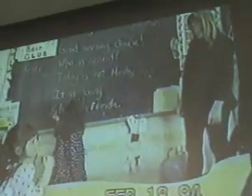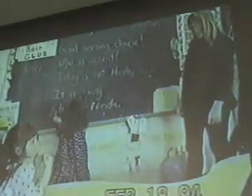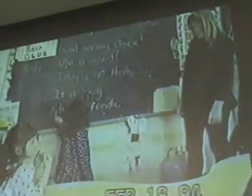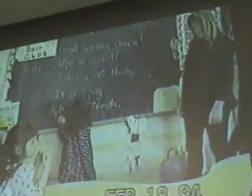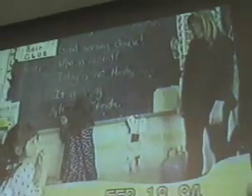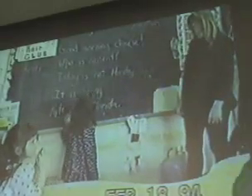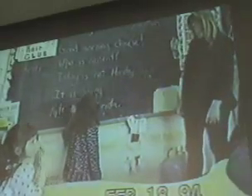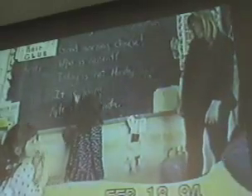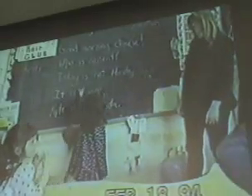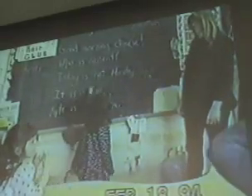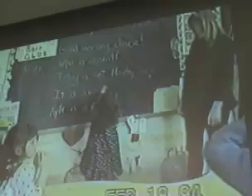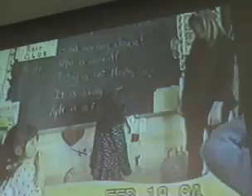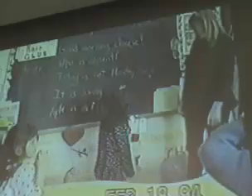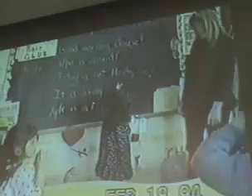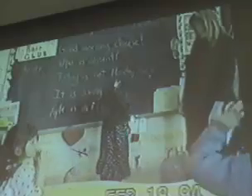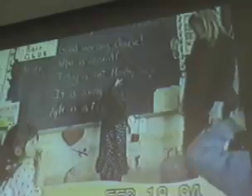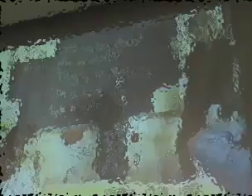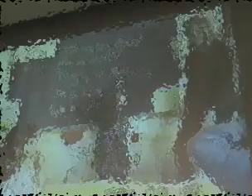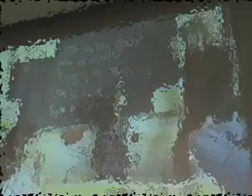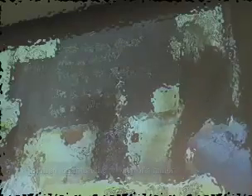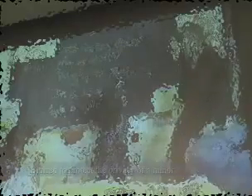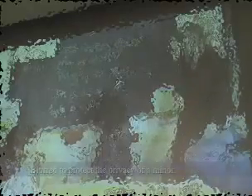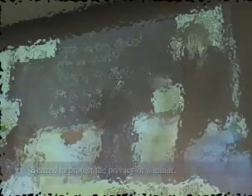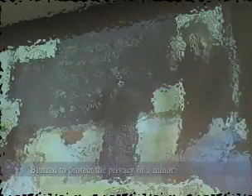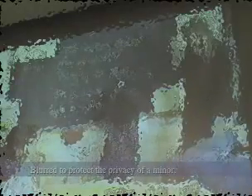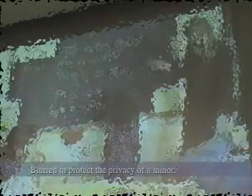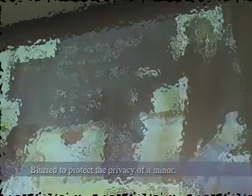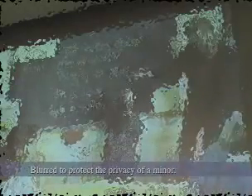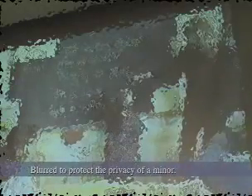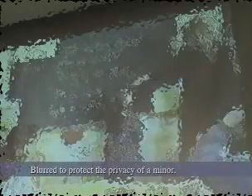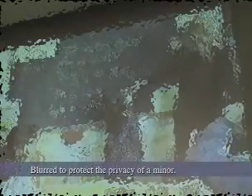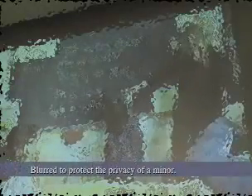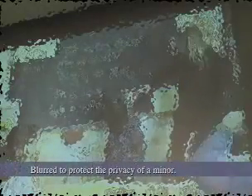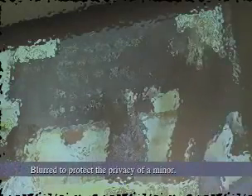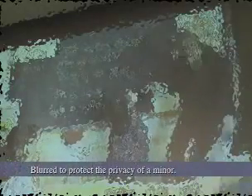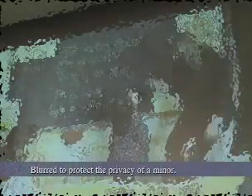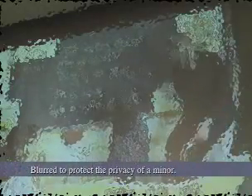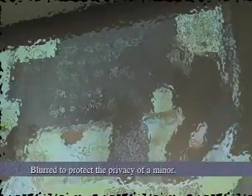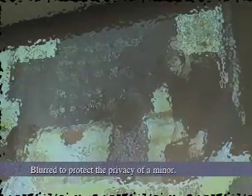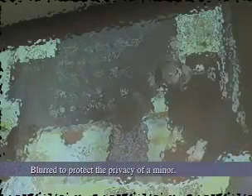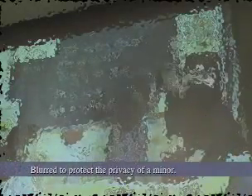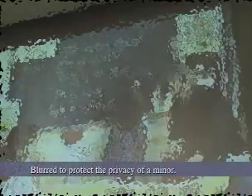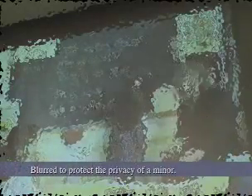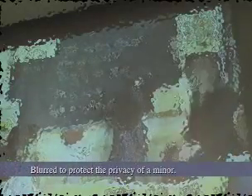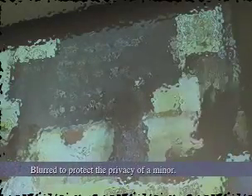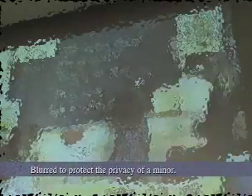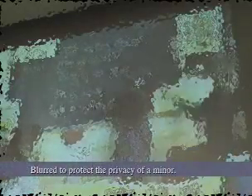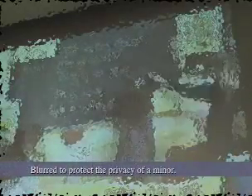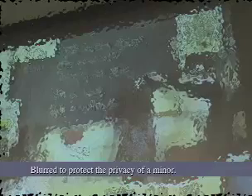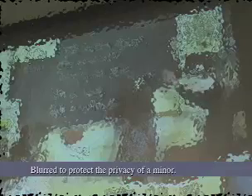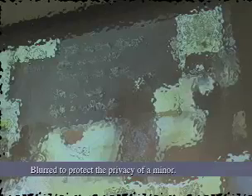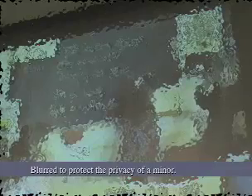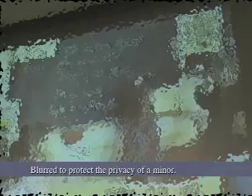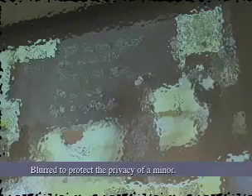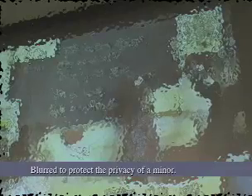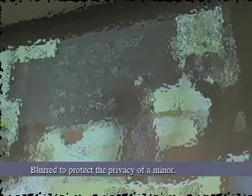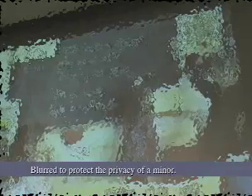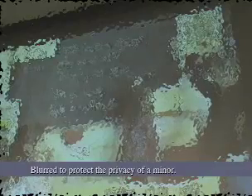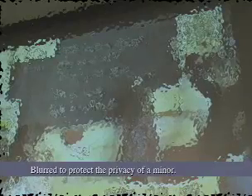Okay. She came from a very strong signed English program, and her mother moved her for her preschools. What